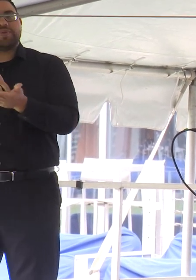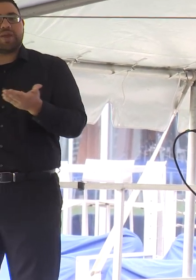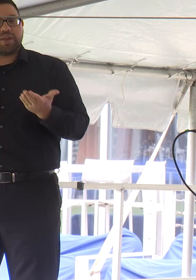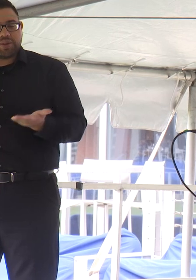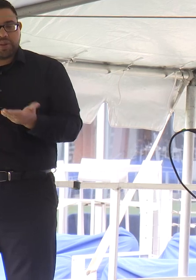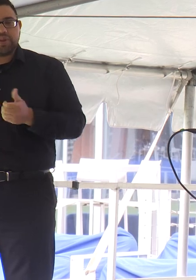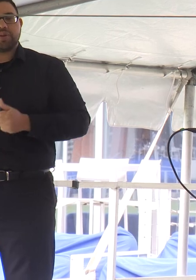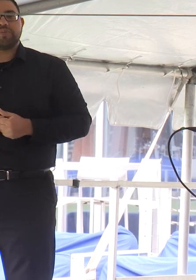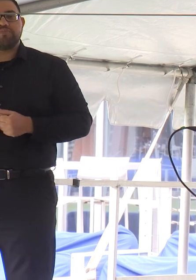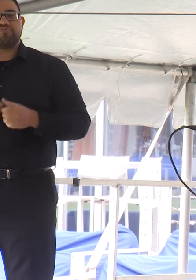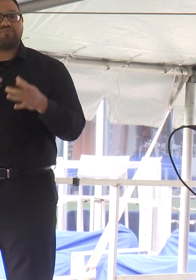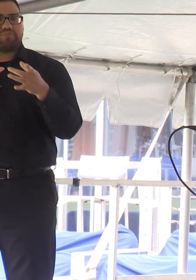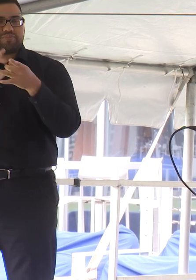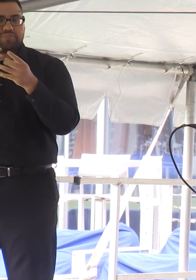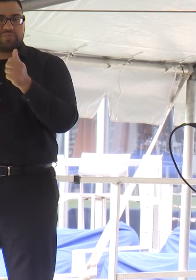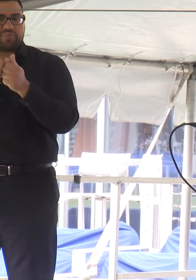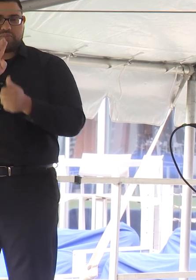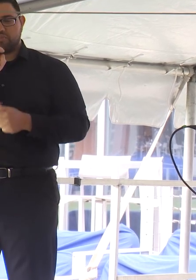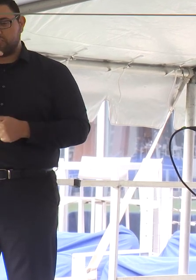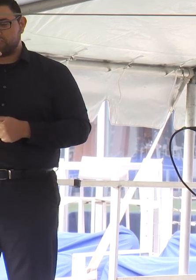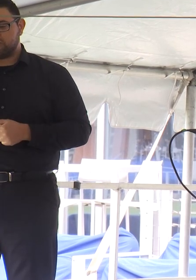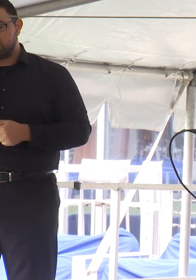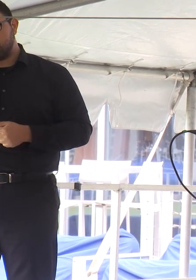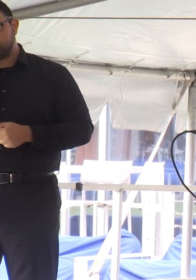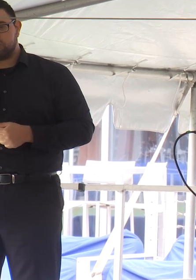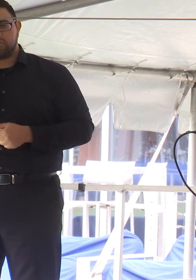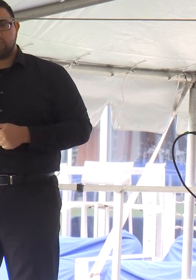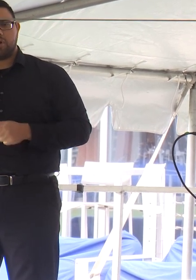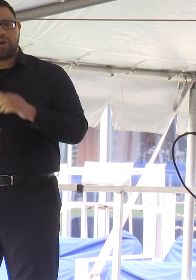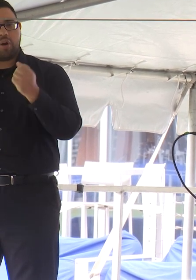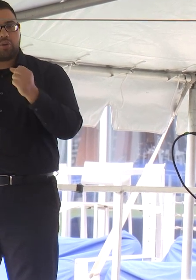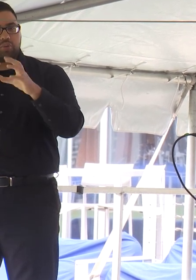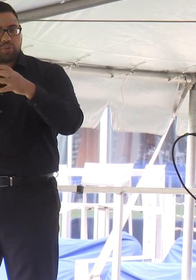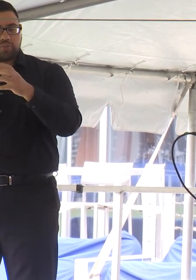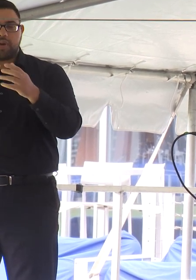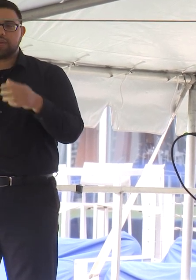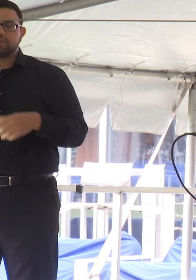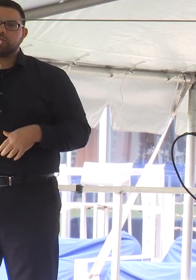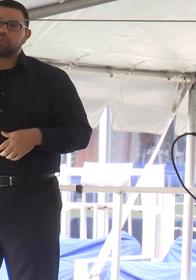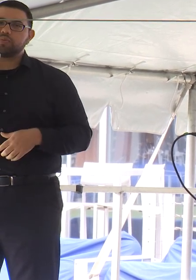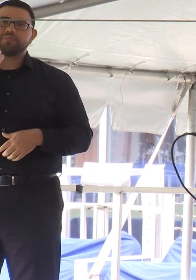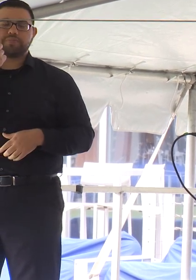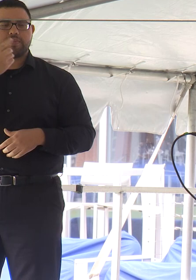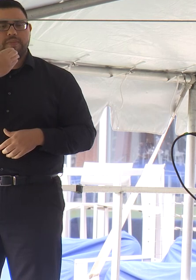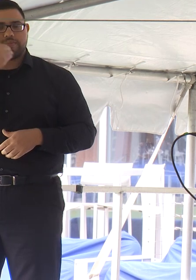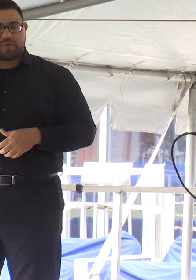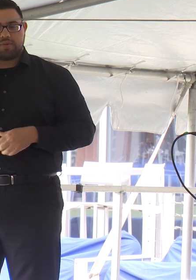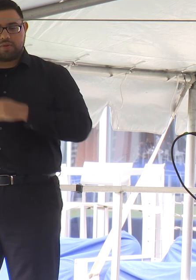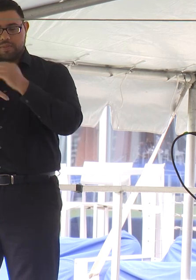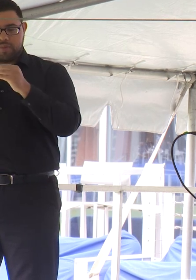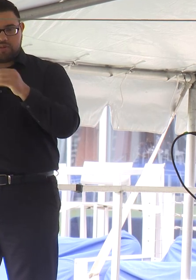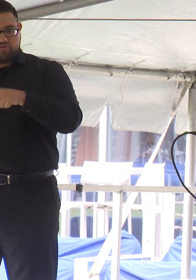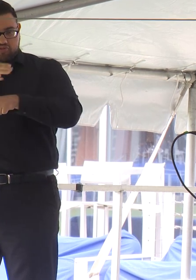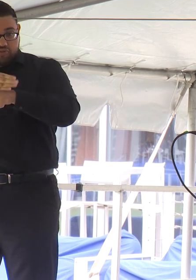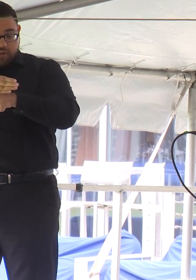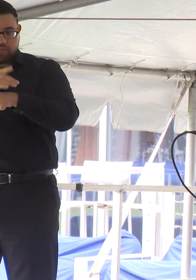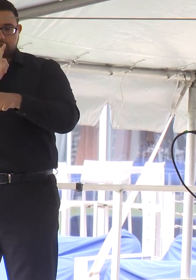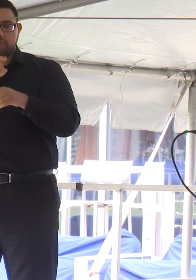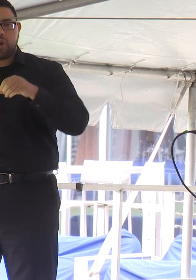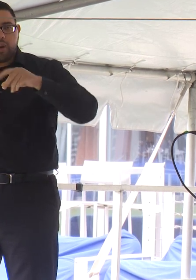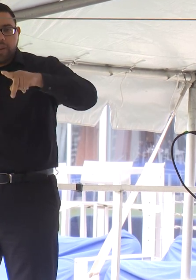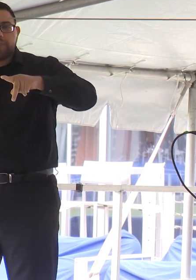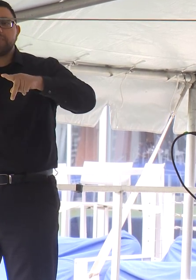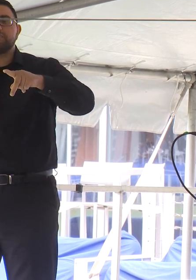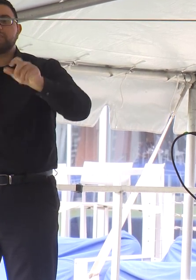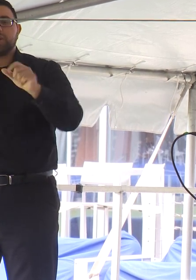be associated with the Bird Ogden Auto Group. And I've always said that one of the best things about this job is the